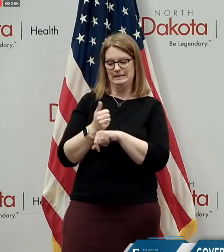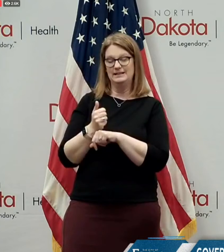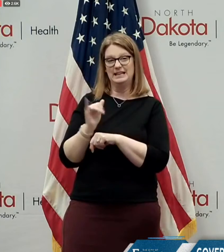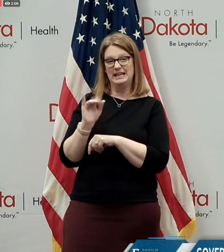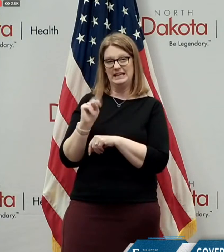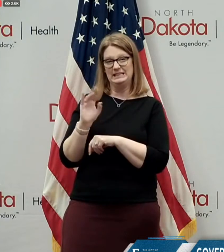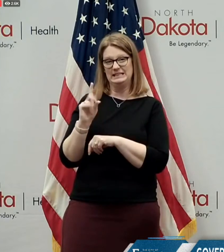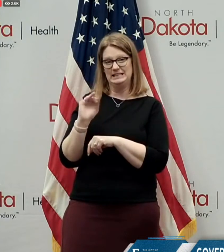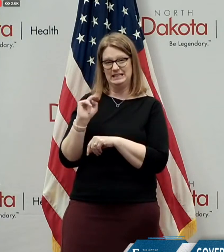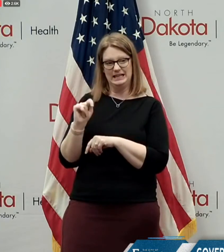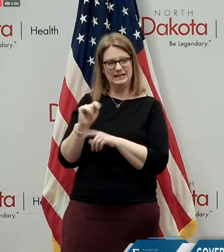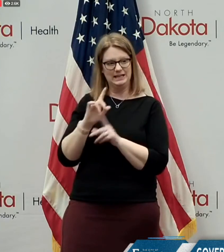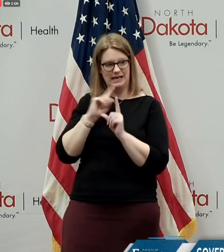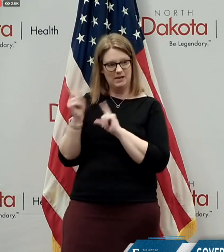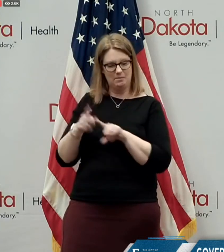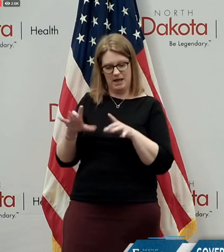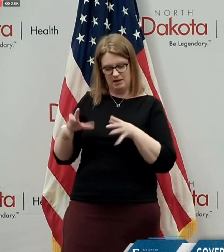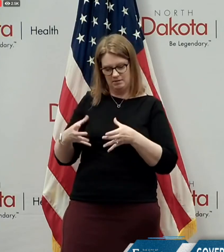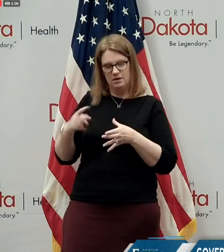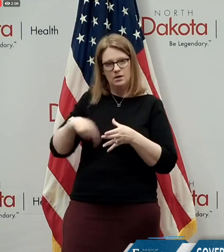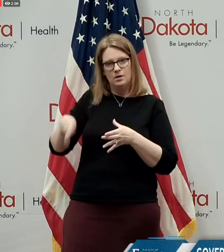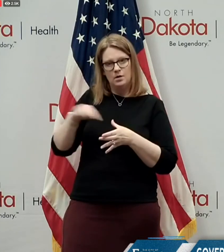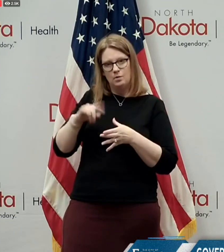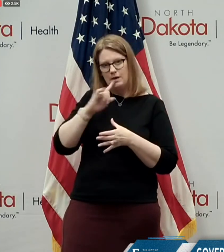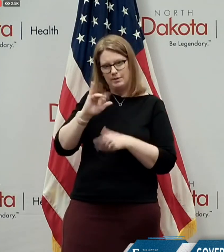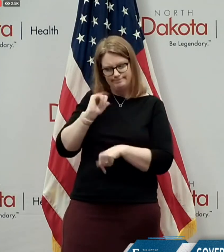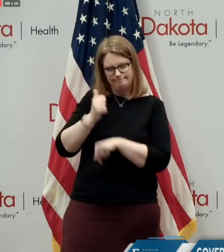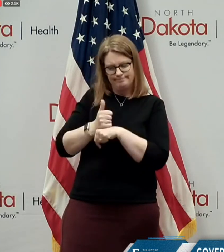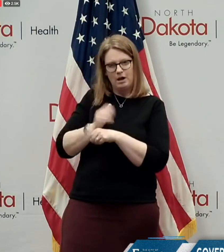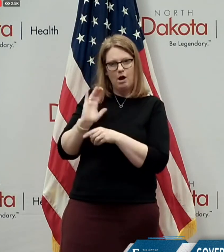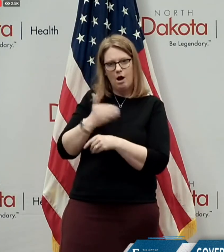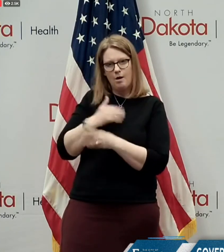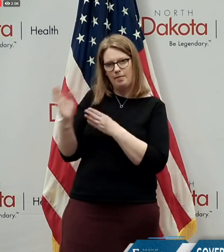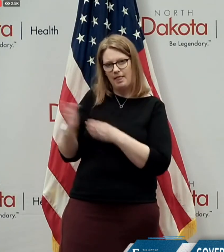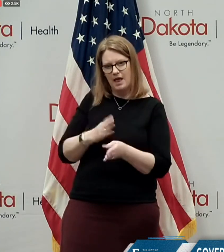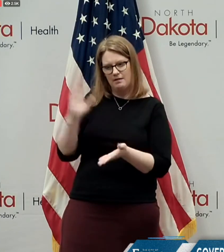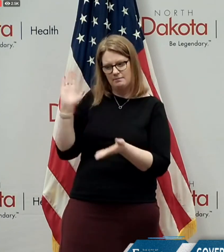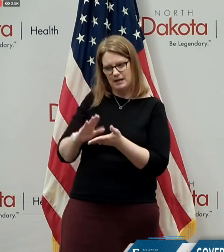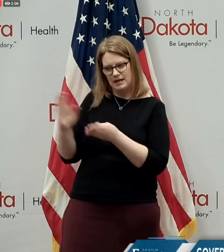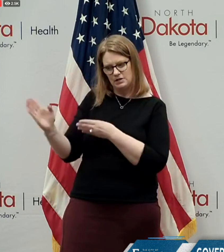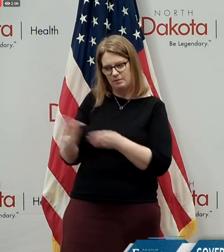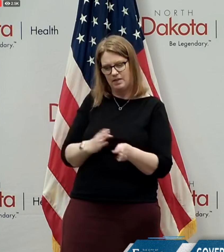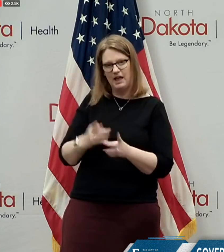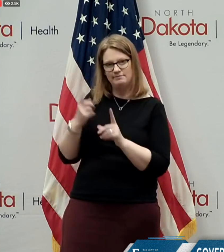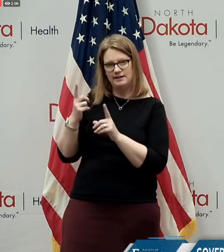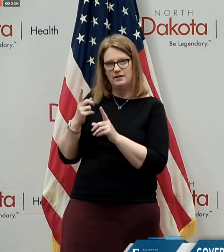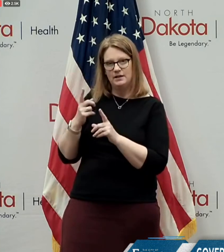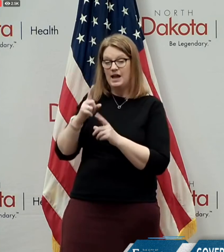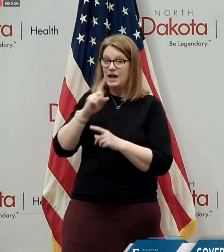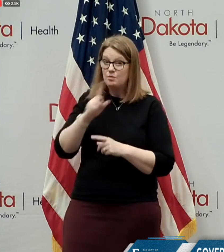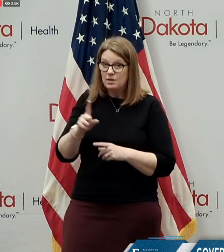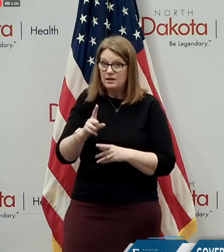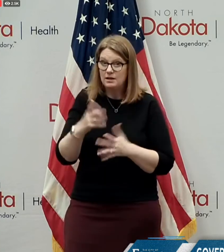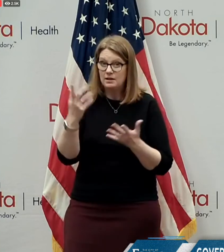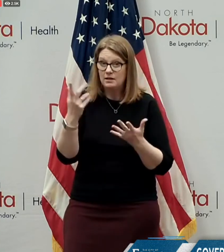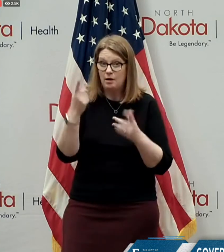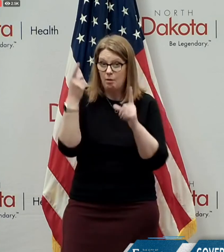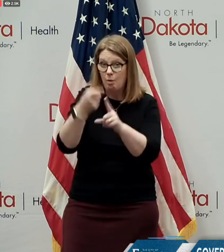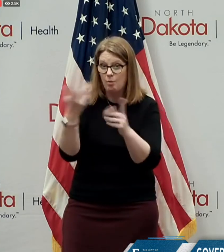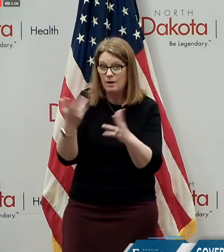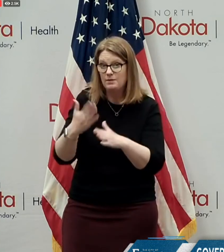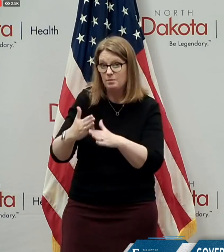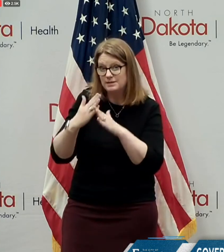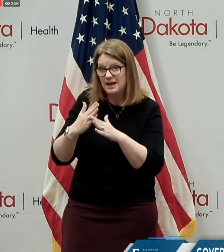that we devised our plan and our mitigation plan and strategy, and that was first and foremost to protect our elderly and our